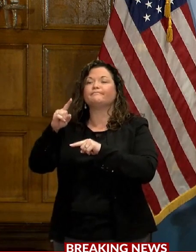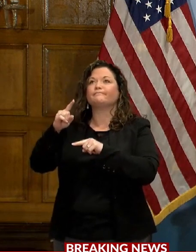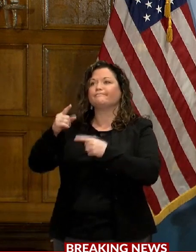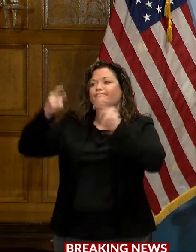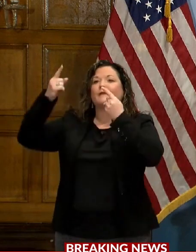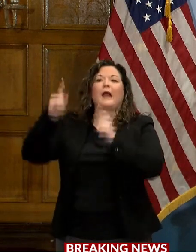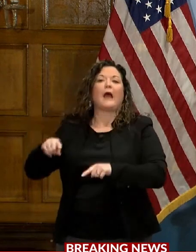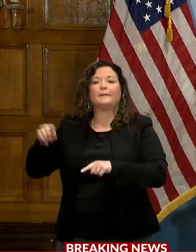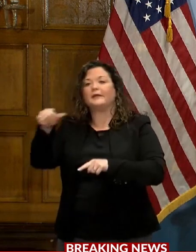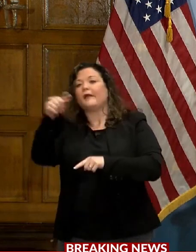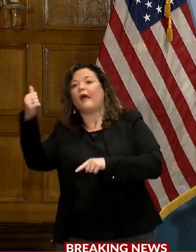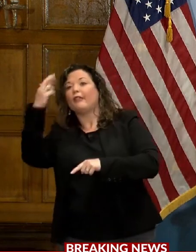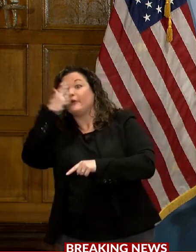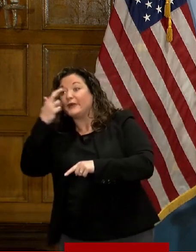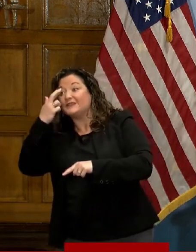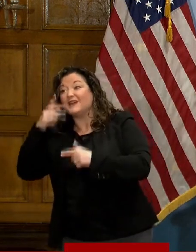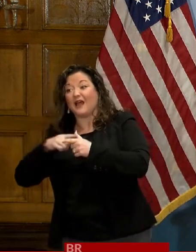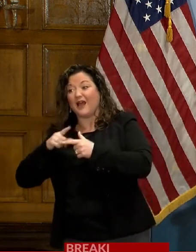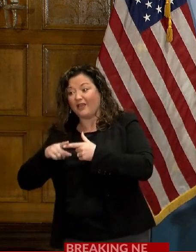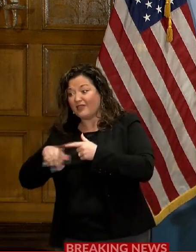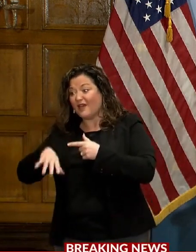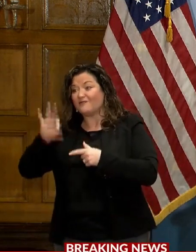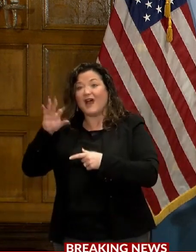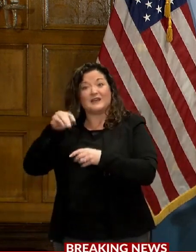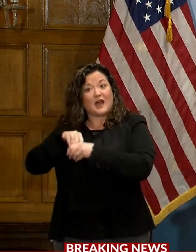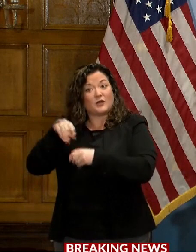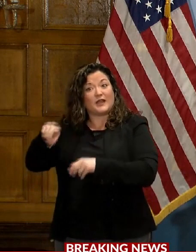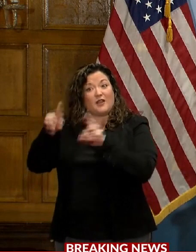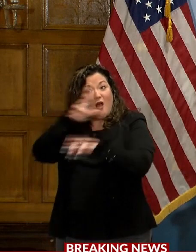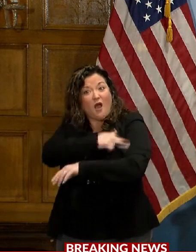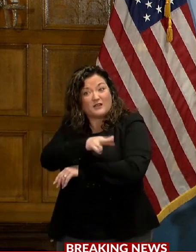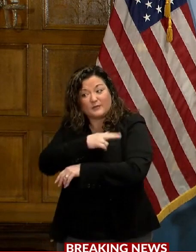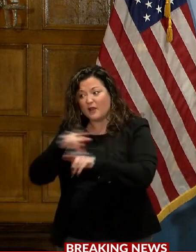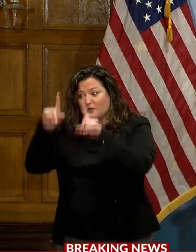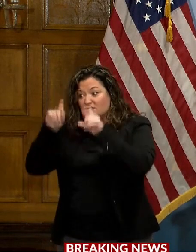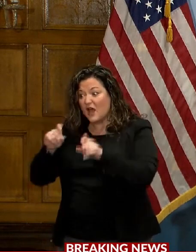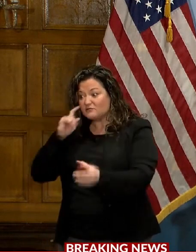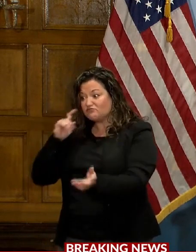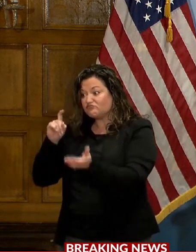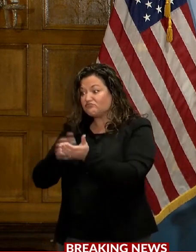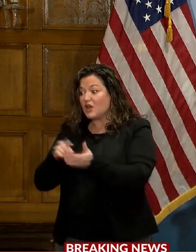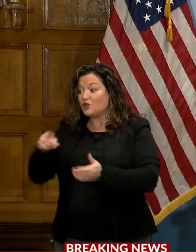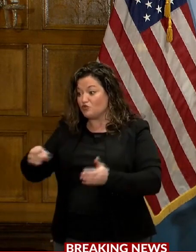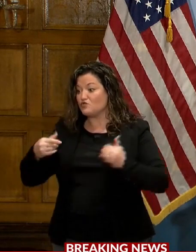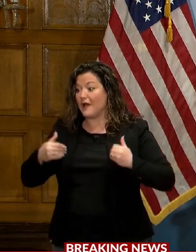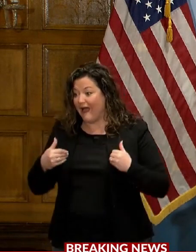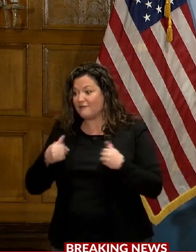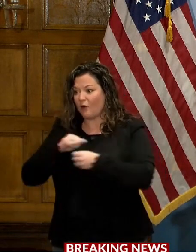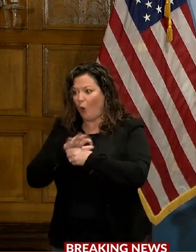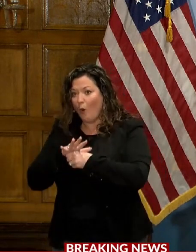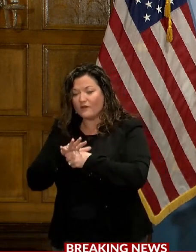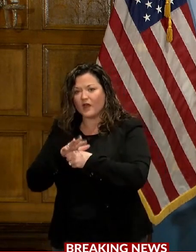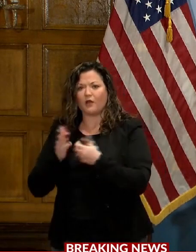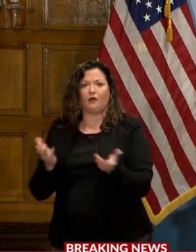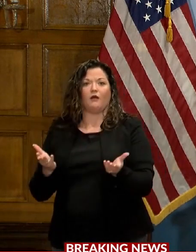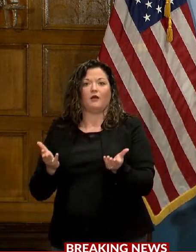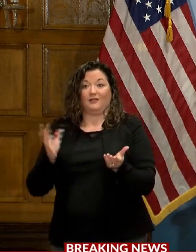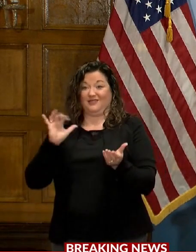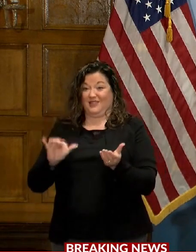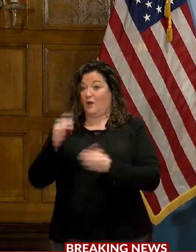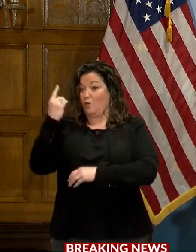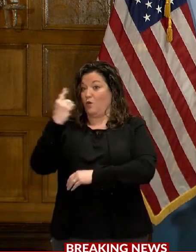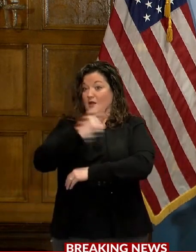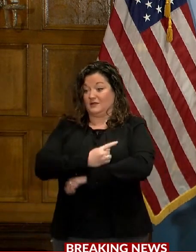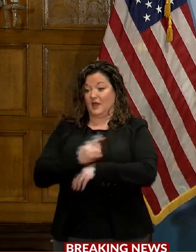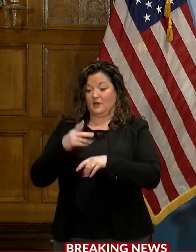reason and then being tested in the hospital and being identified as having COVID. And that one-day glimpse